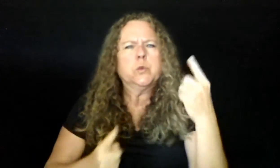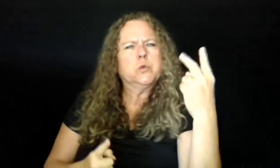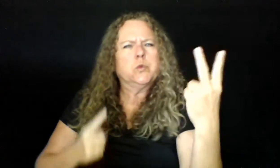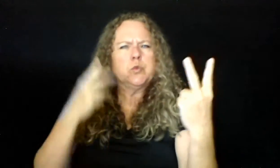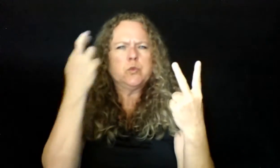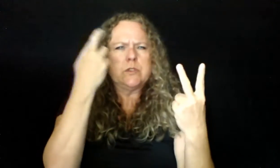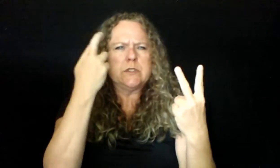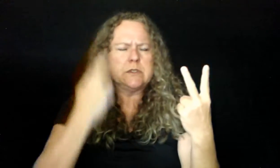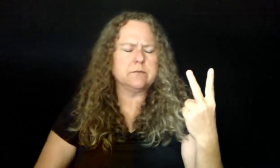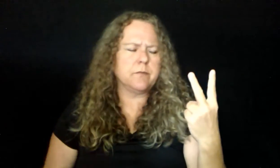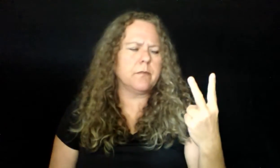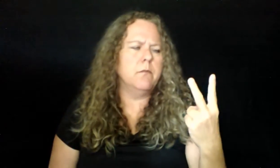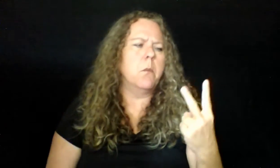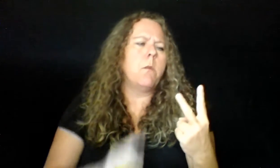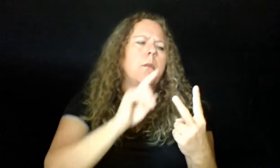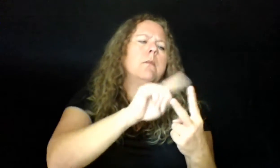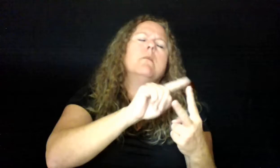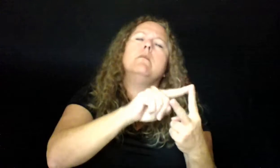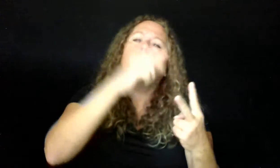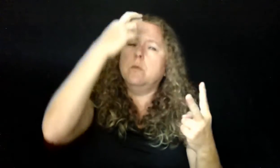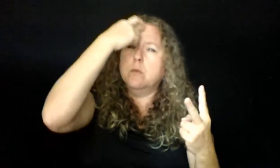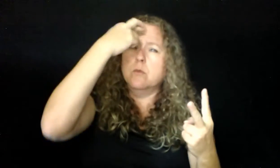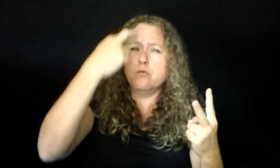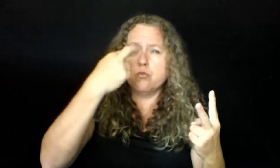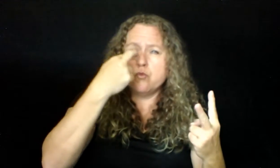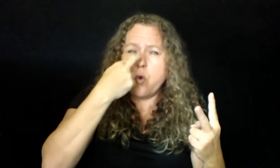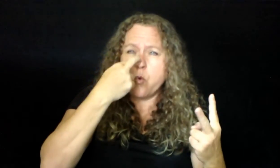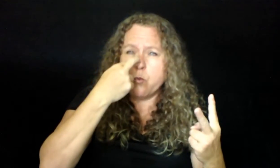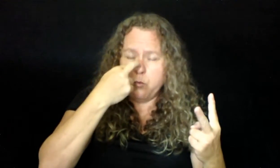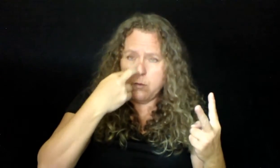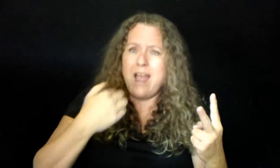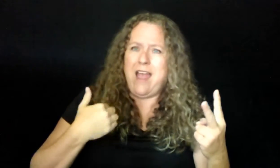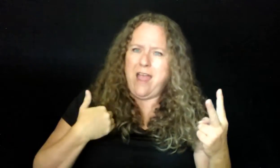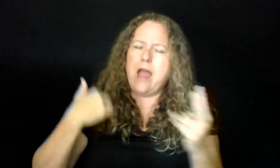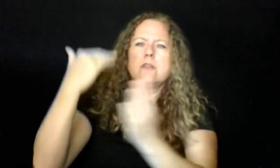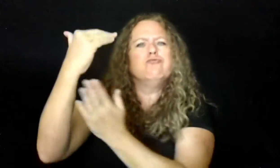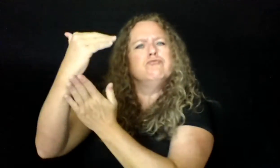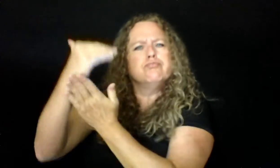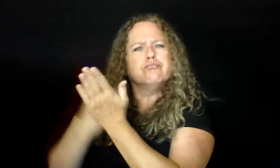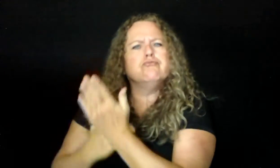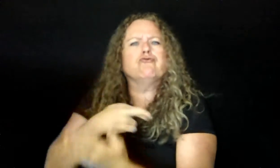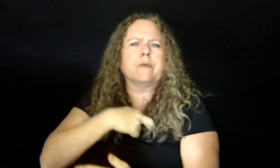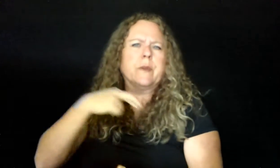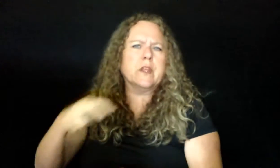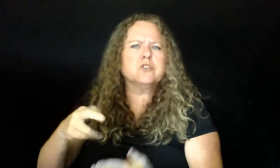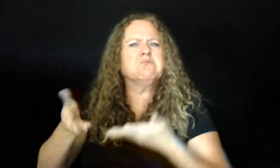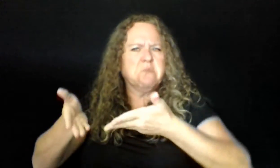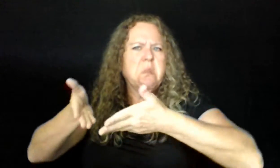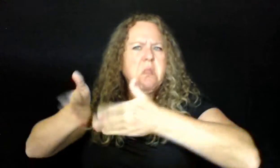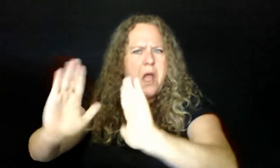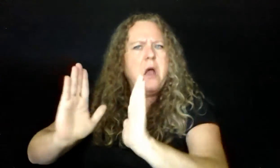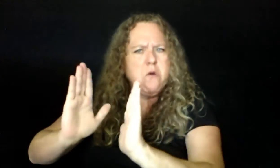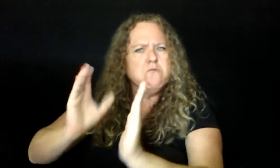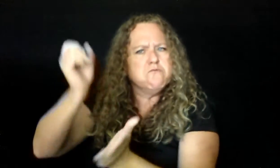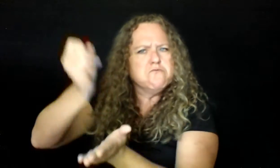One, Rome had a list of allowable religions that had certain freedoms and privileges, including the freedom to